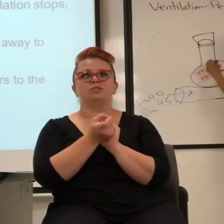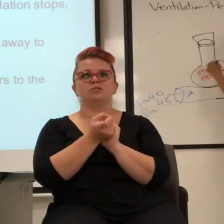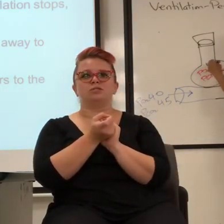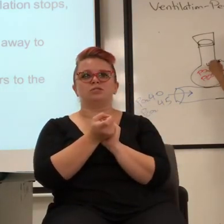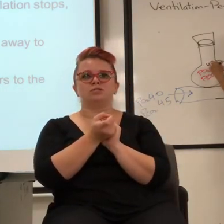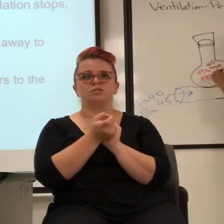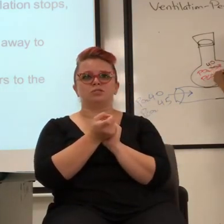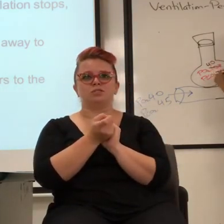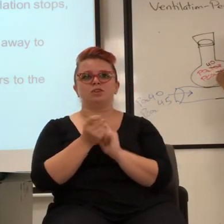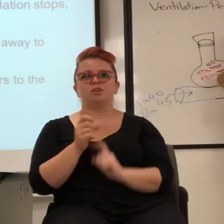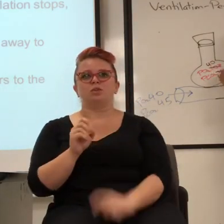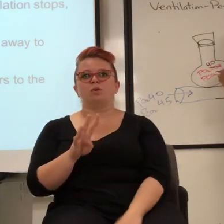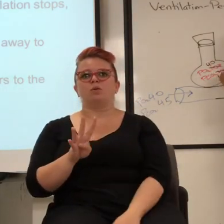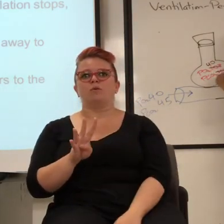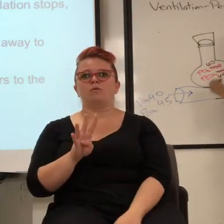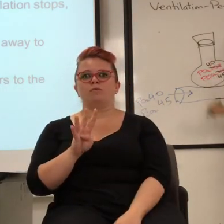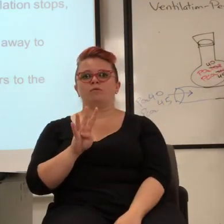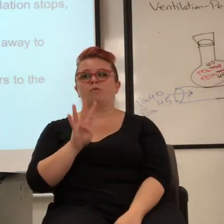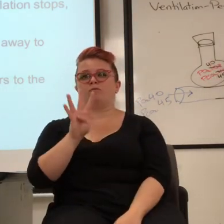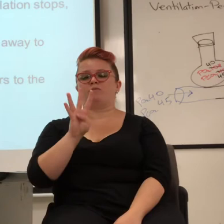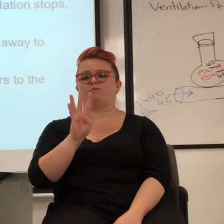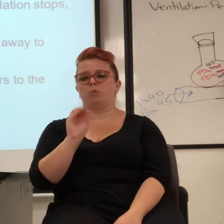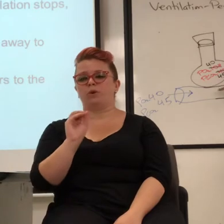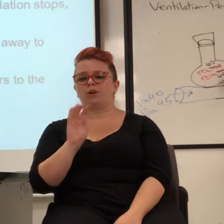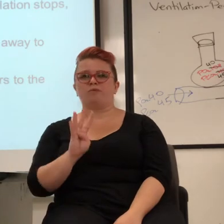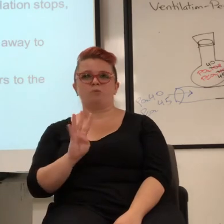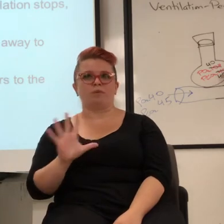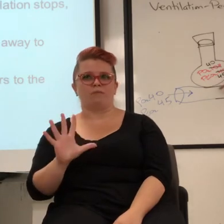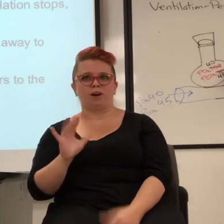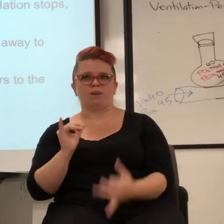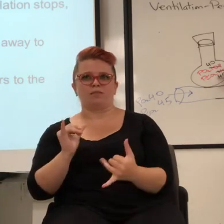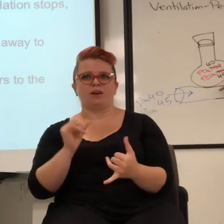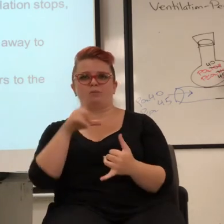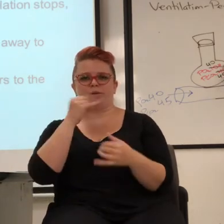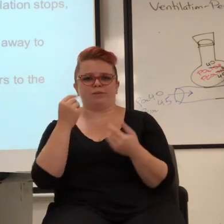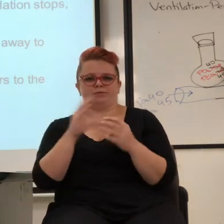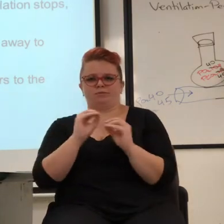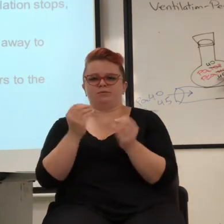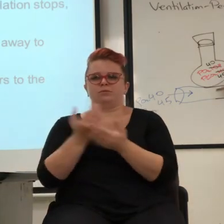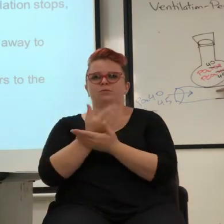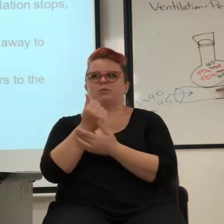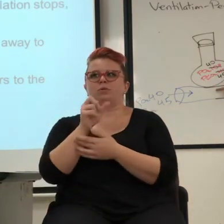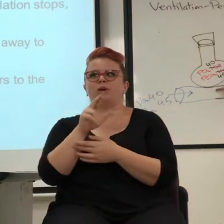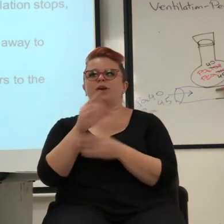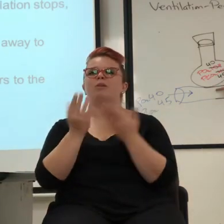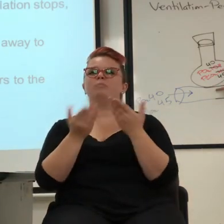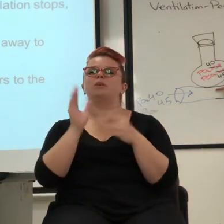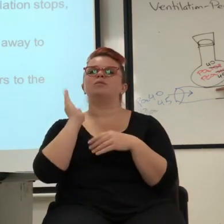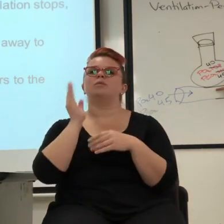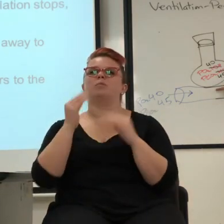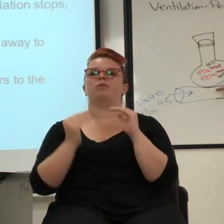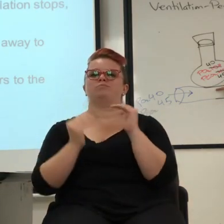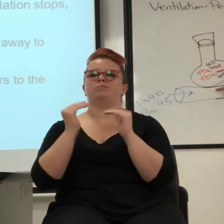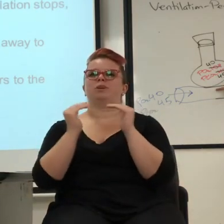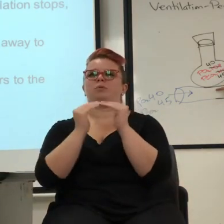to 40.45. Because eventually with no new air coming in, it's going to equilibrate with the blood flowing